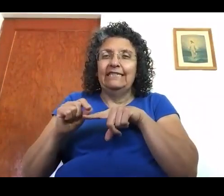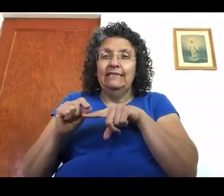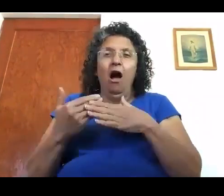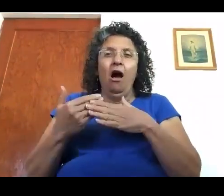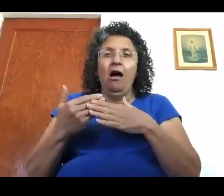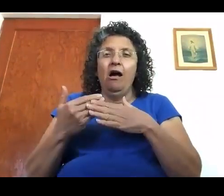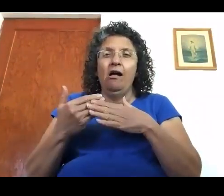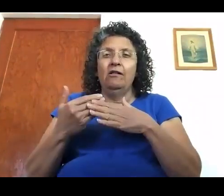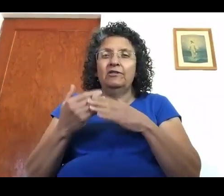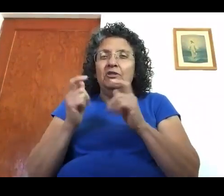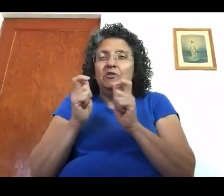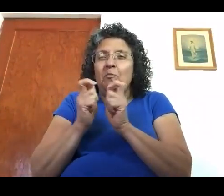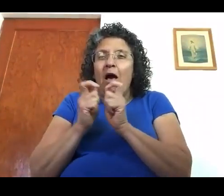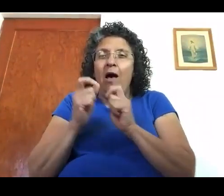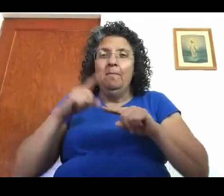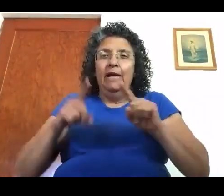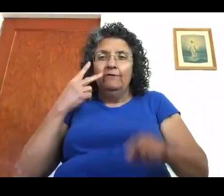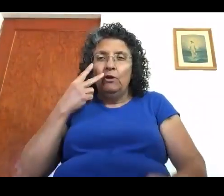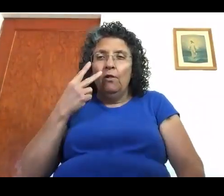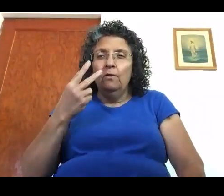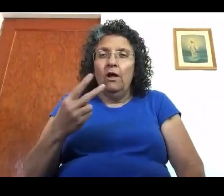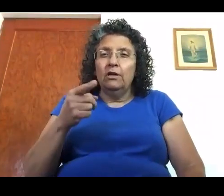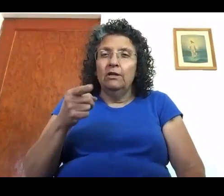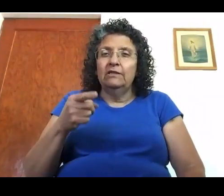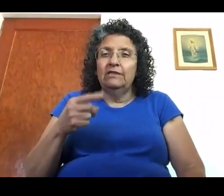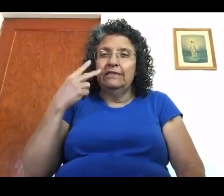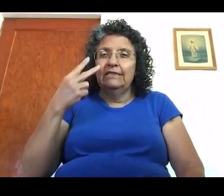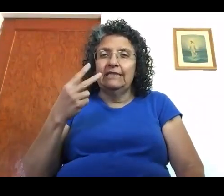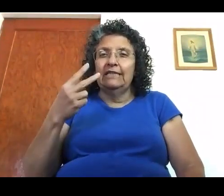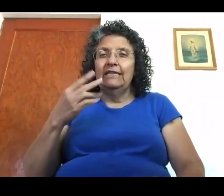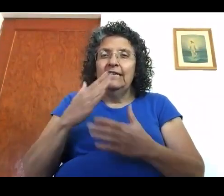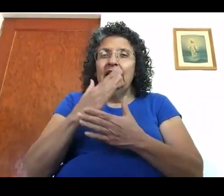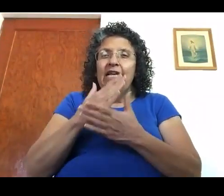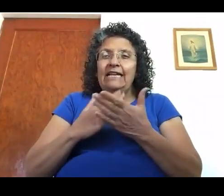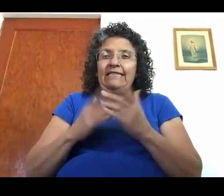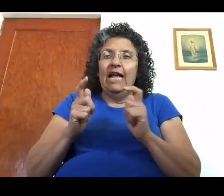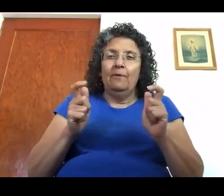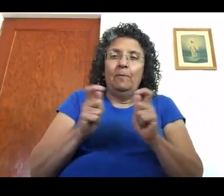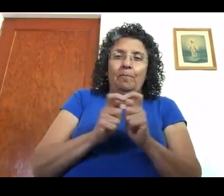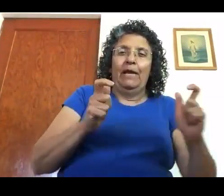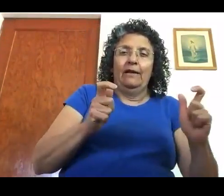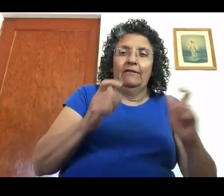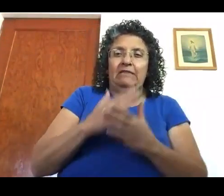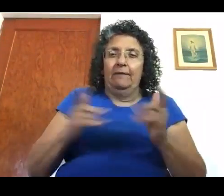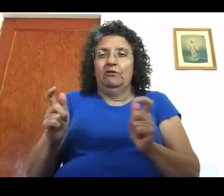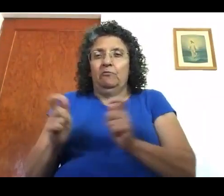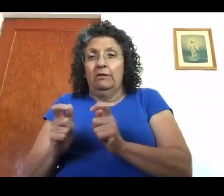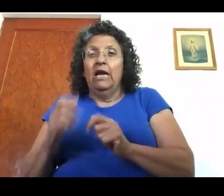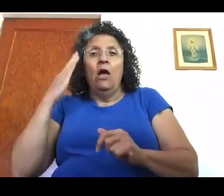more closely, you see that some are bigger and some are smaller. So I'm going to line them